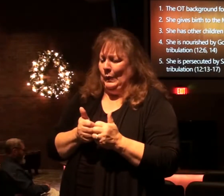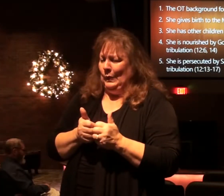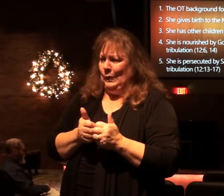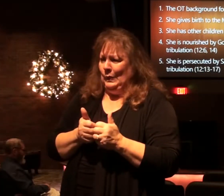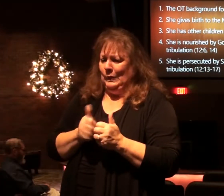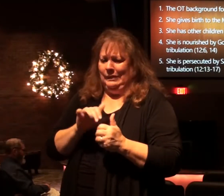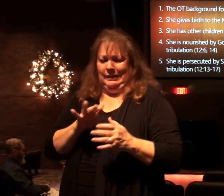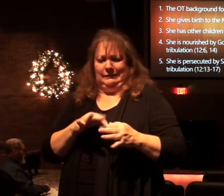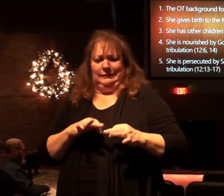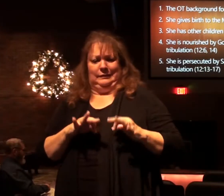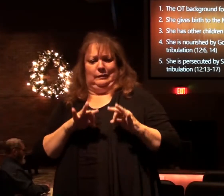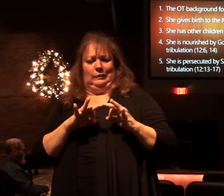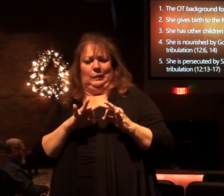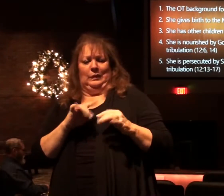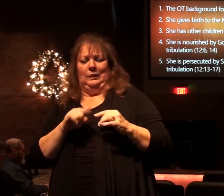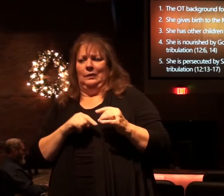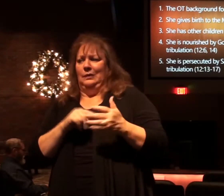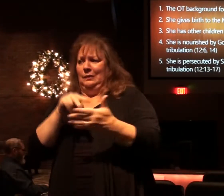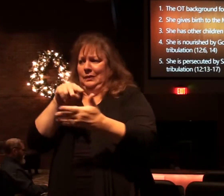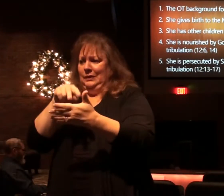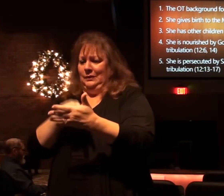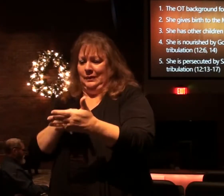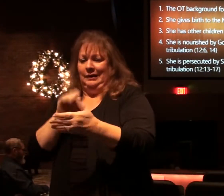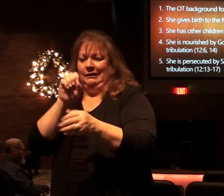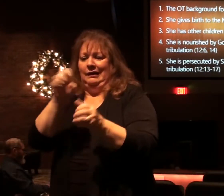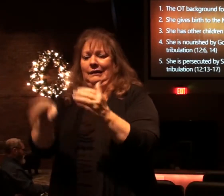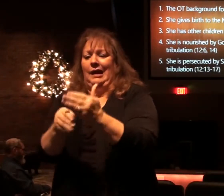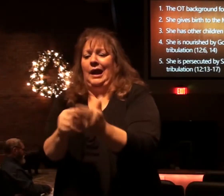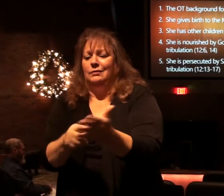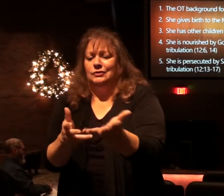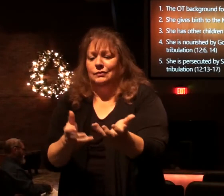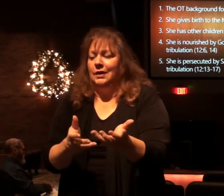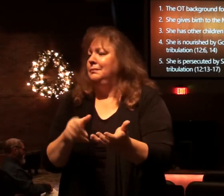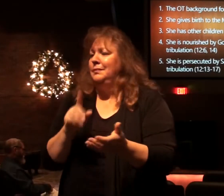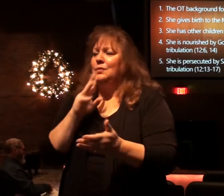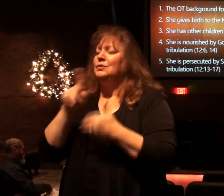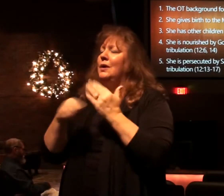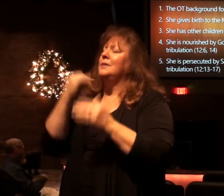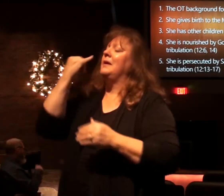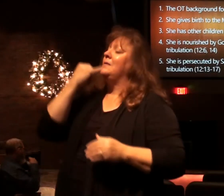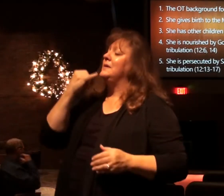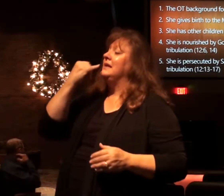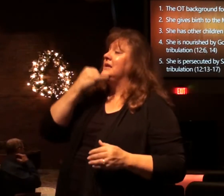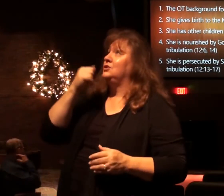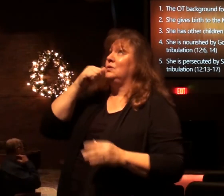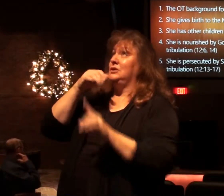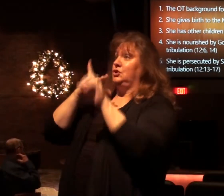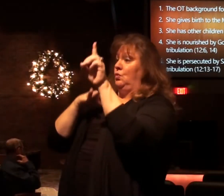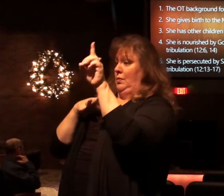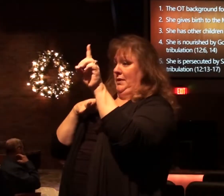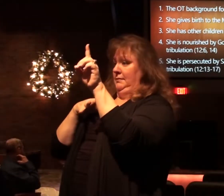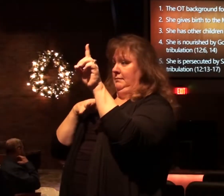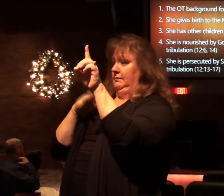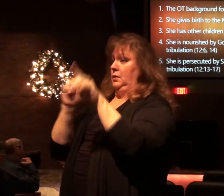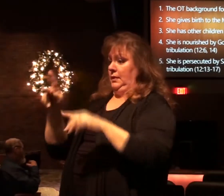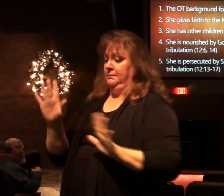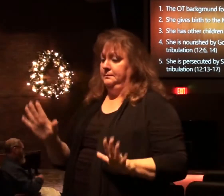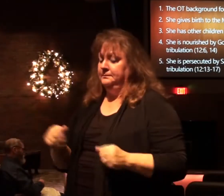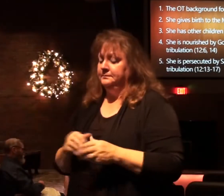any significance when you can read into whatever you want. So this is Israel. Okay.